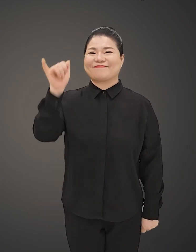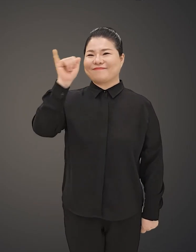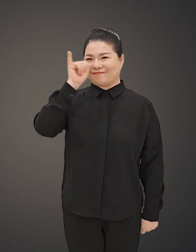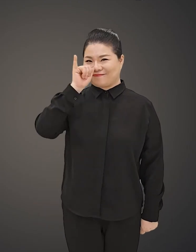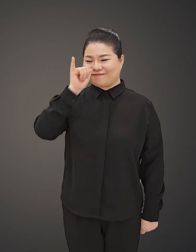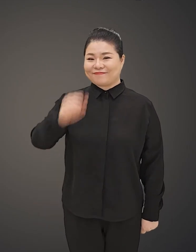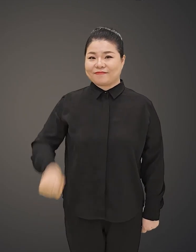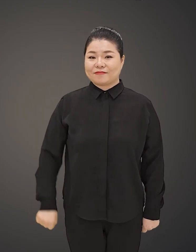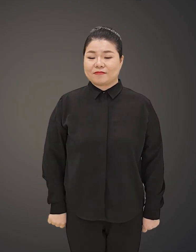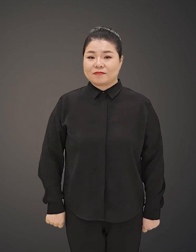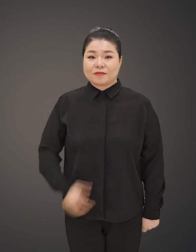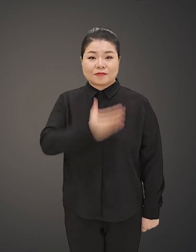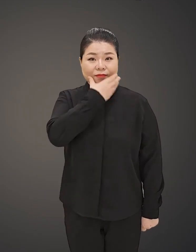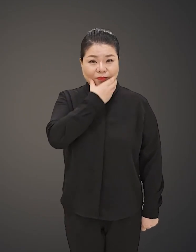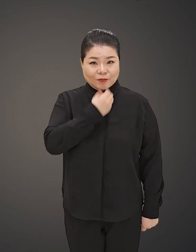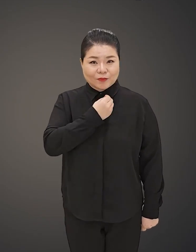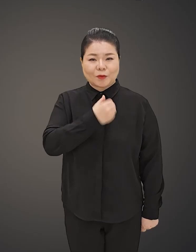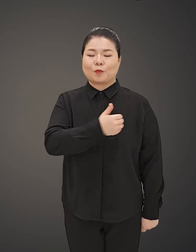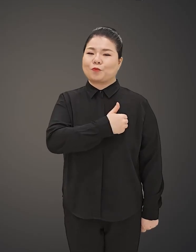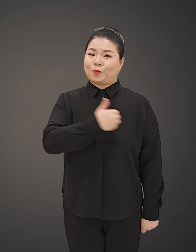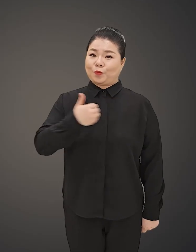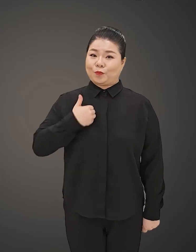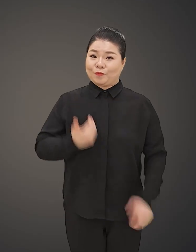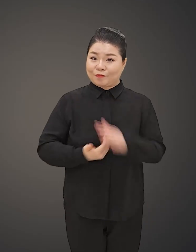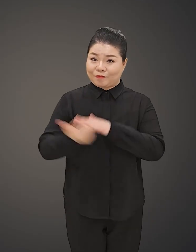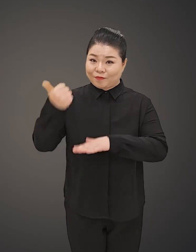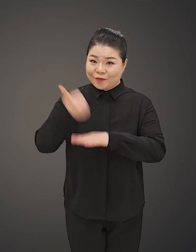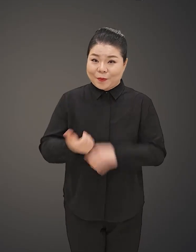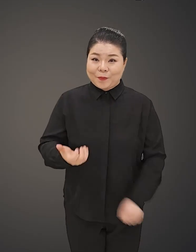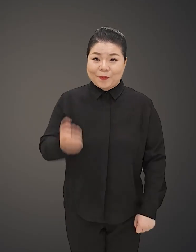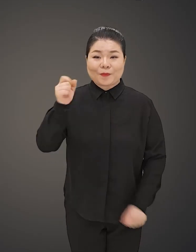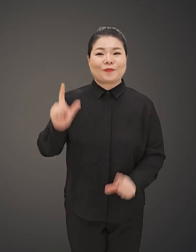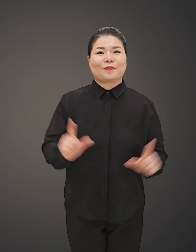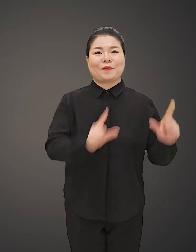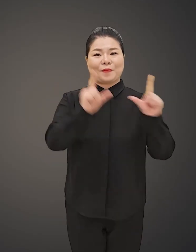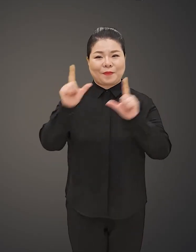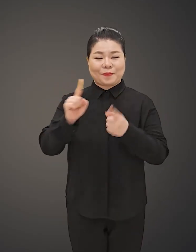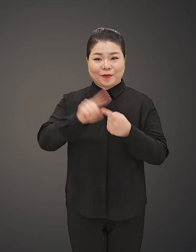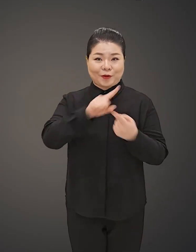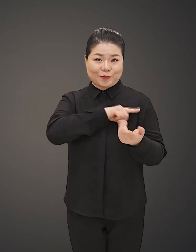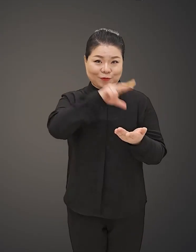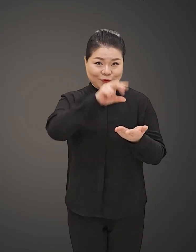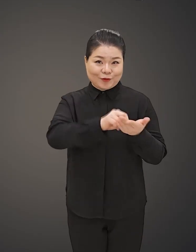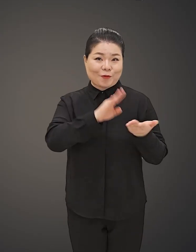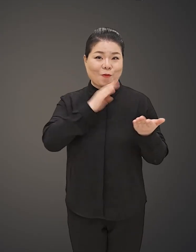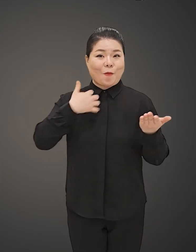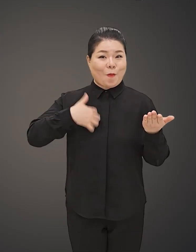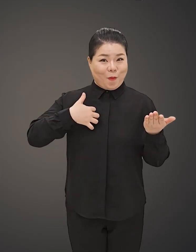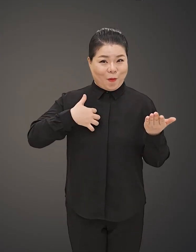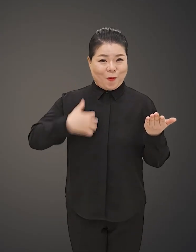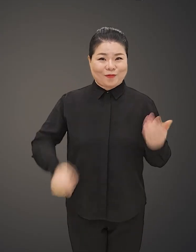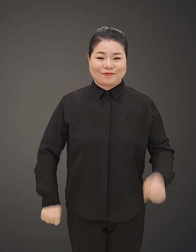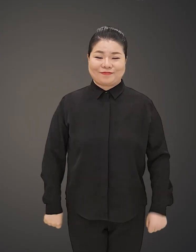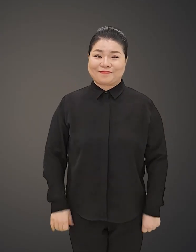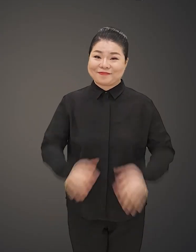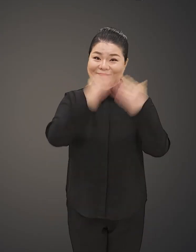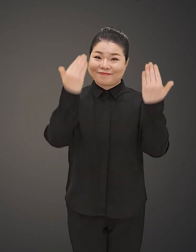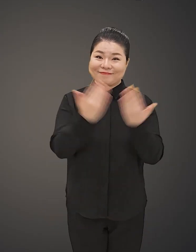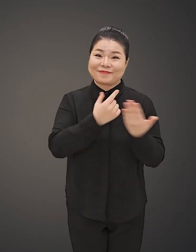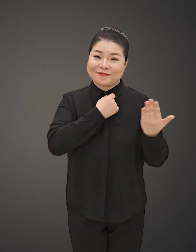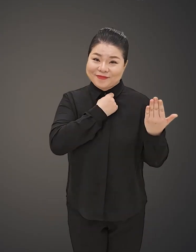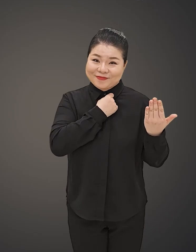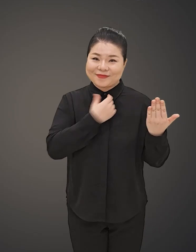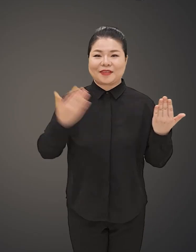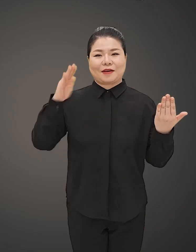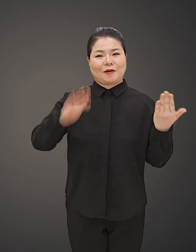meaningful. Living a happy, full, successful life is an interesting subject. It really is, because it's